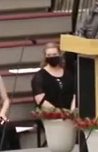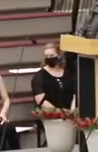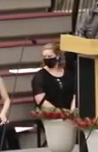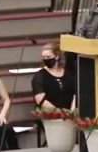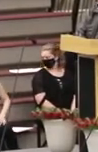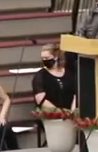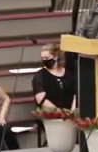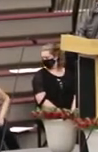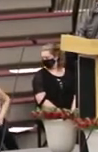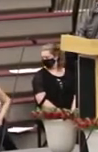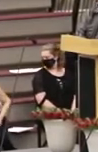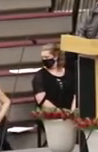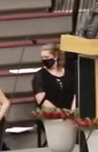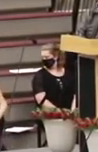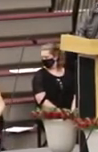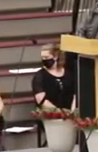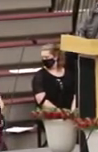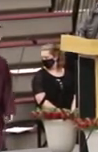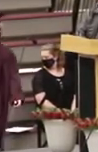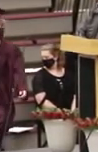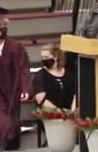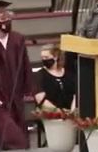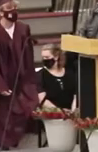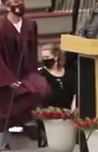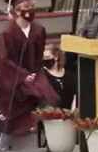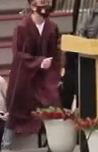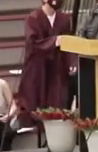Alex Jeremy Daljap.